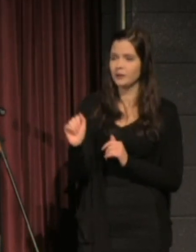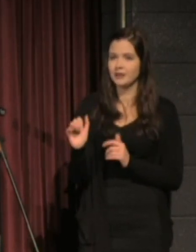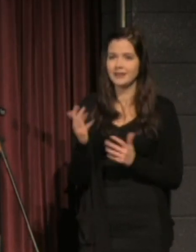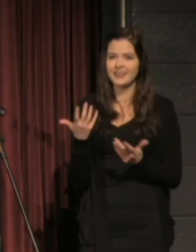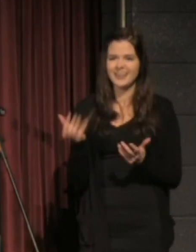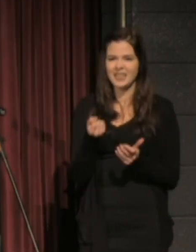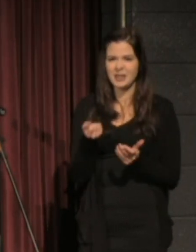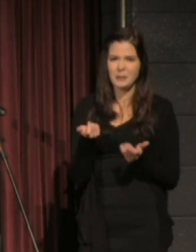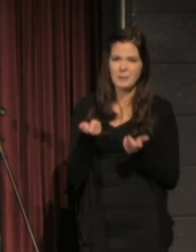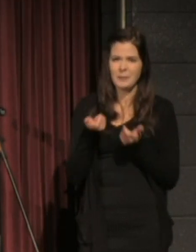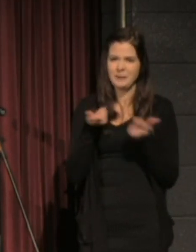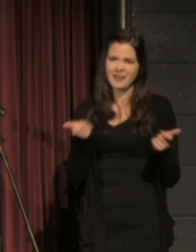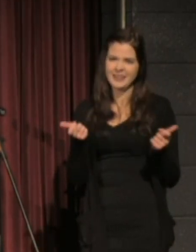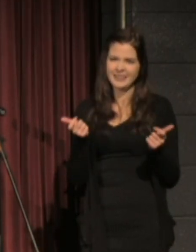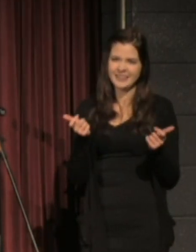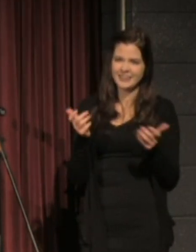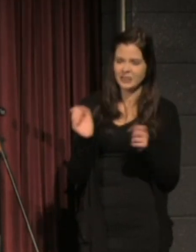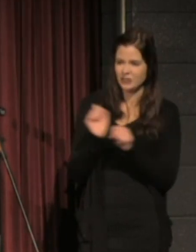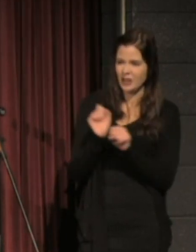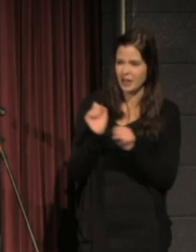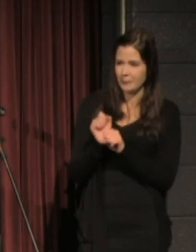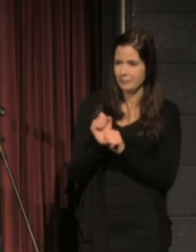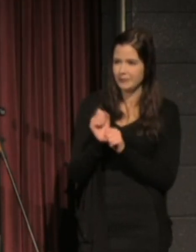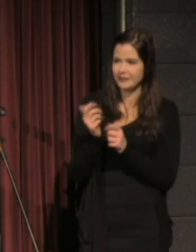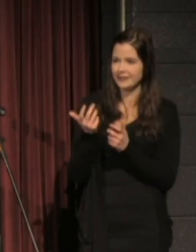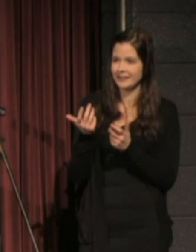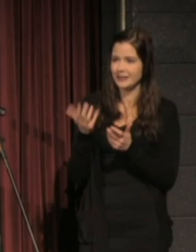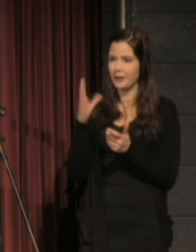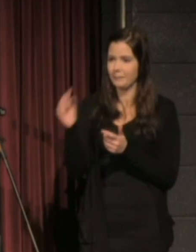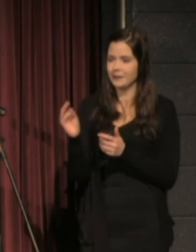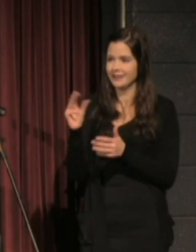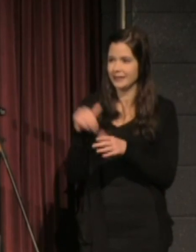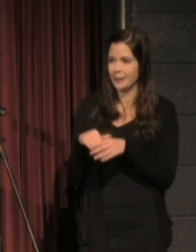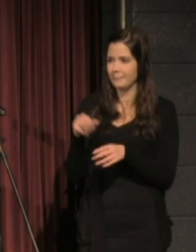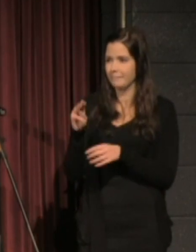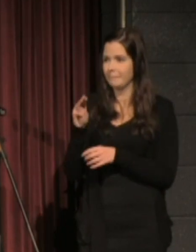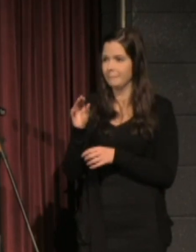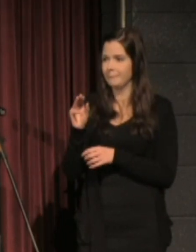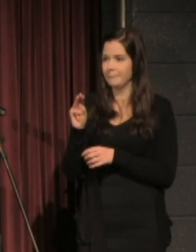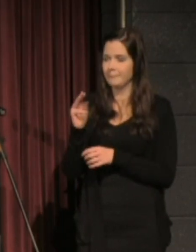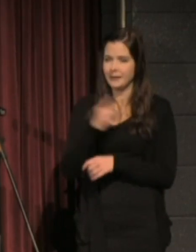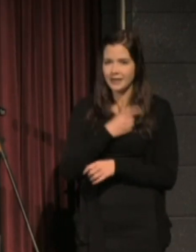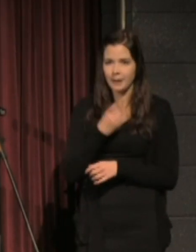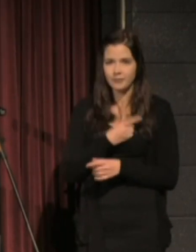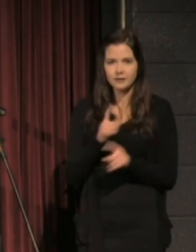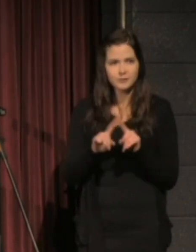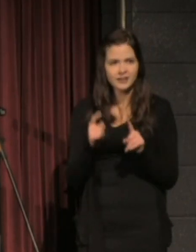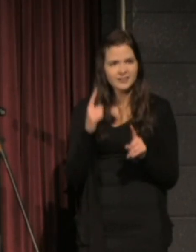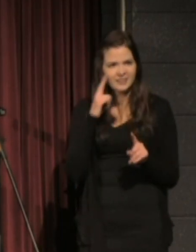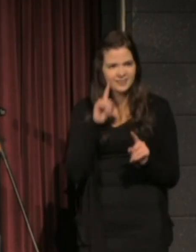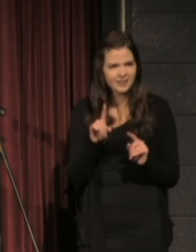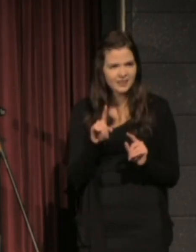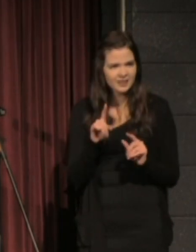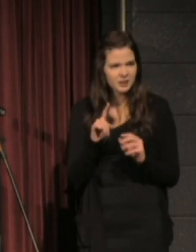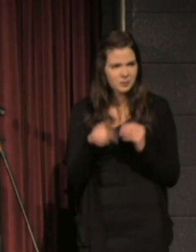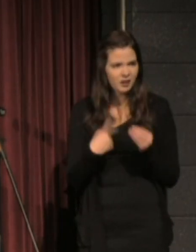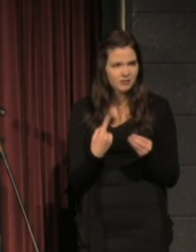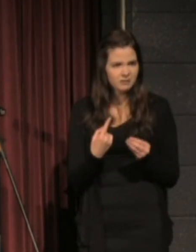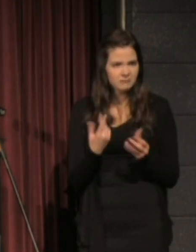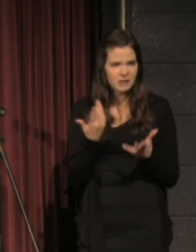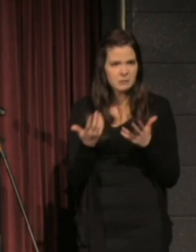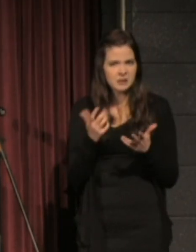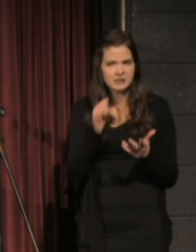some big company in Minneapolis. What I definitely didn't think about is what if it didn't happen exactly as I had mapped